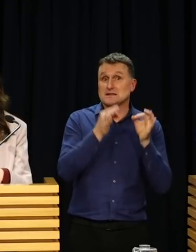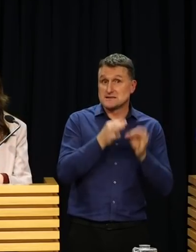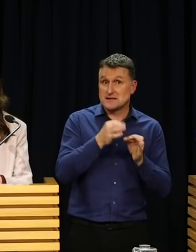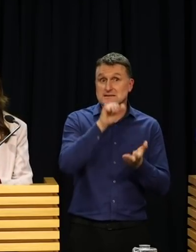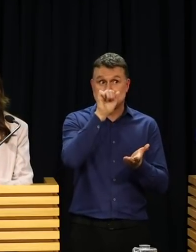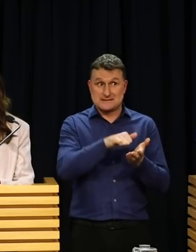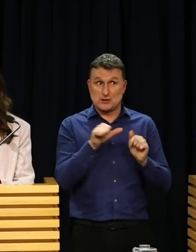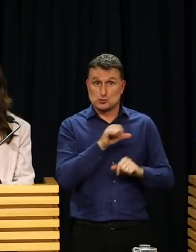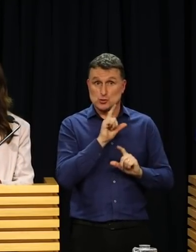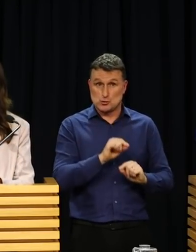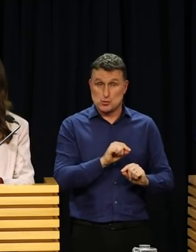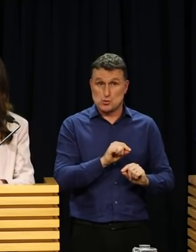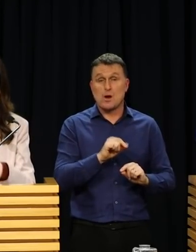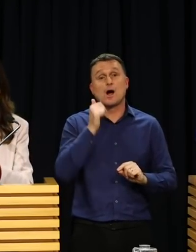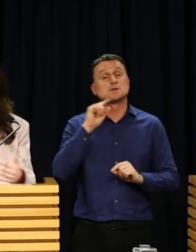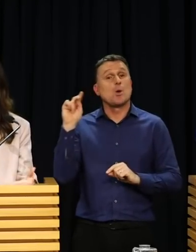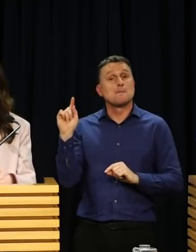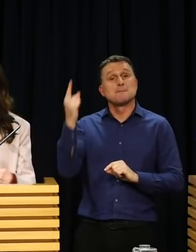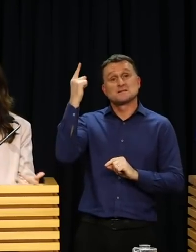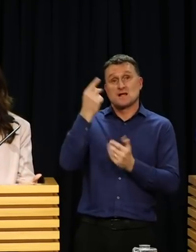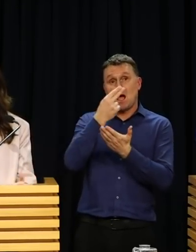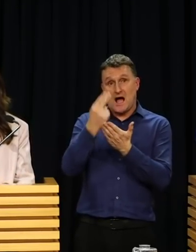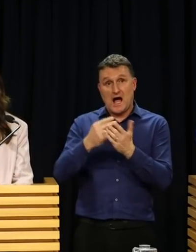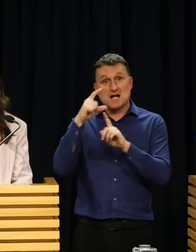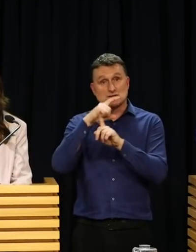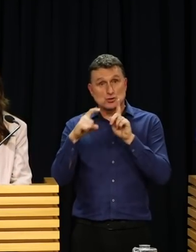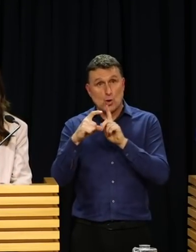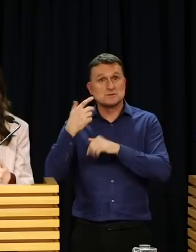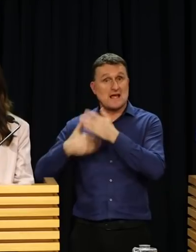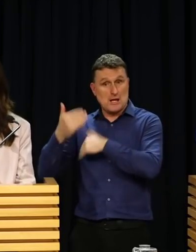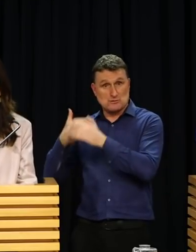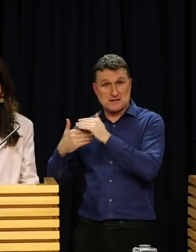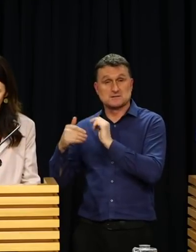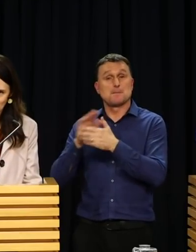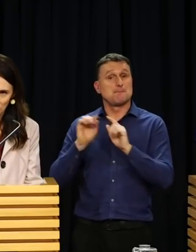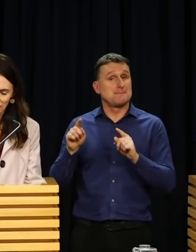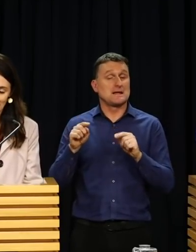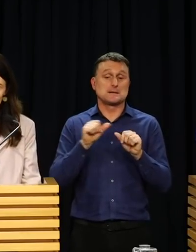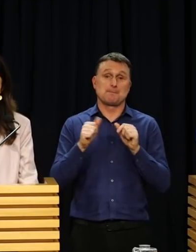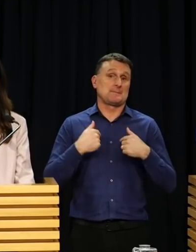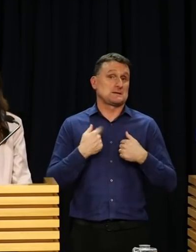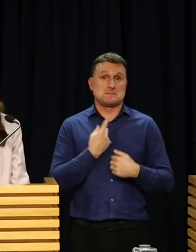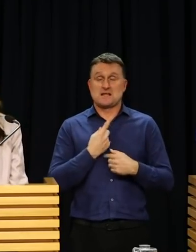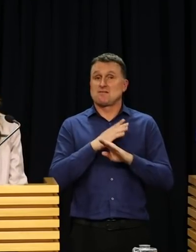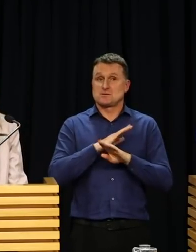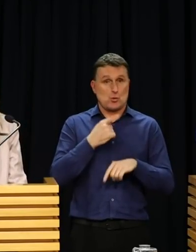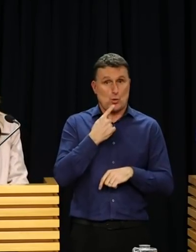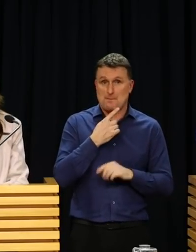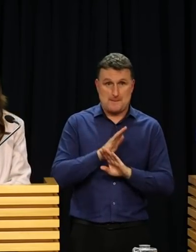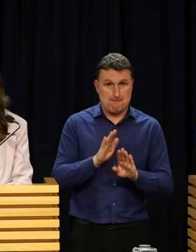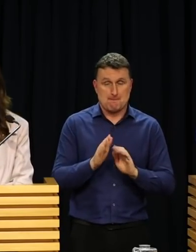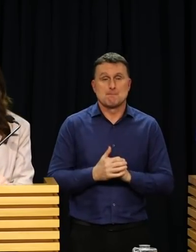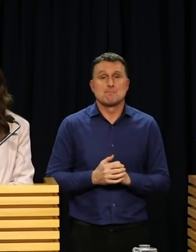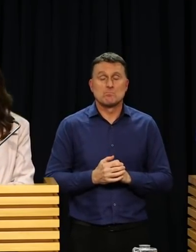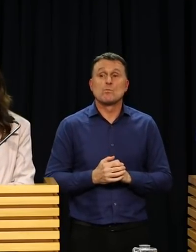a Minister for Arts, Culture and Heritage, that has some oversight of this area, it's best that I not comment in that space. I will clarify, though,